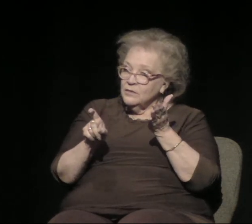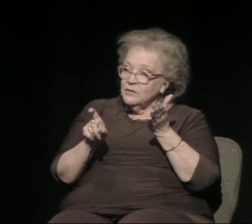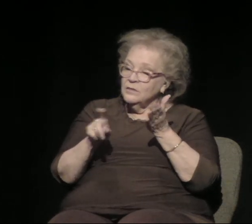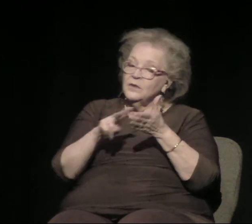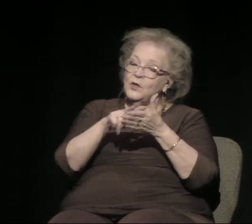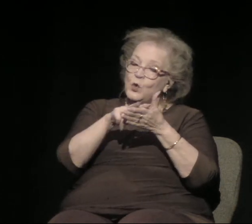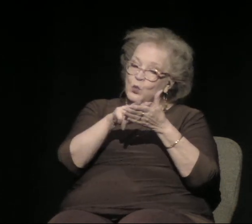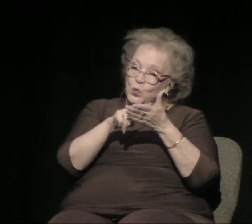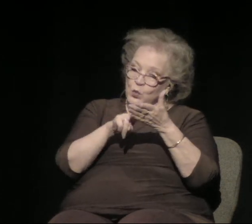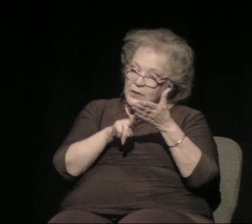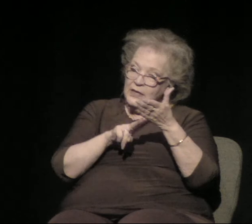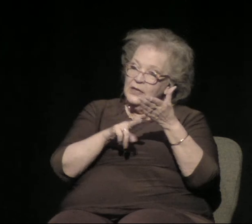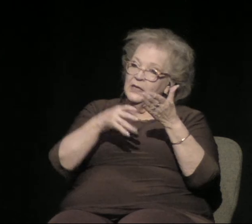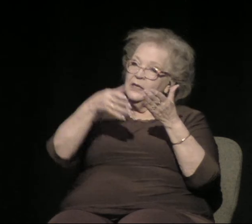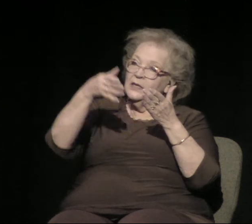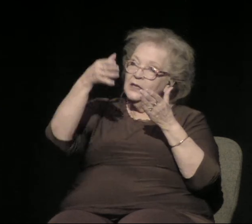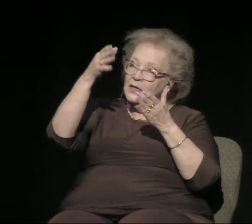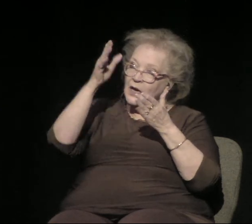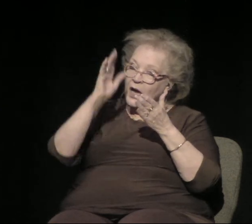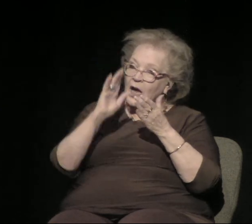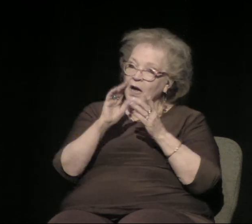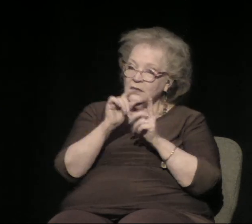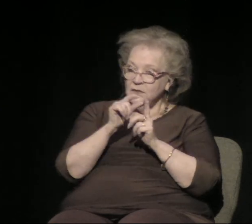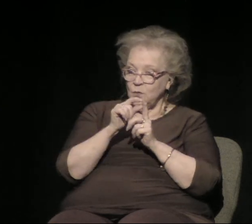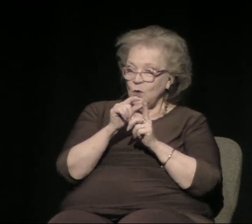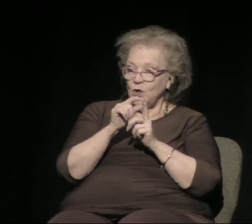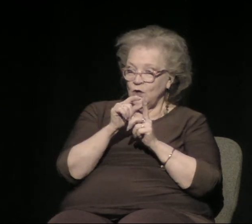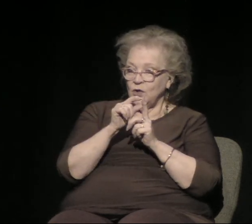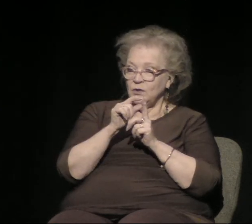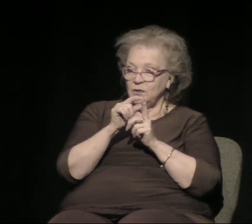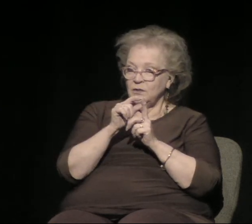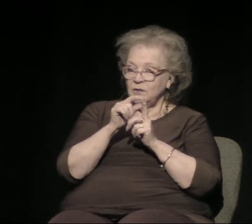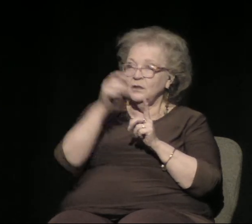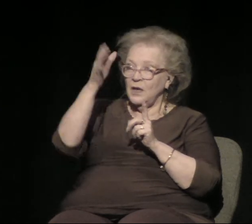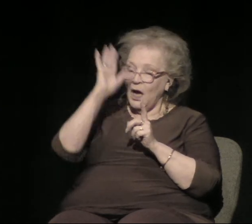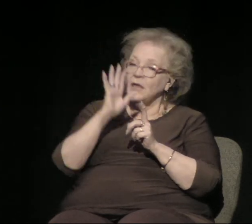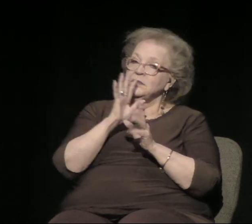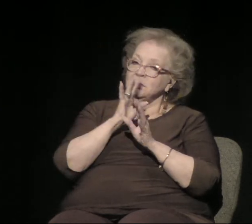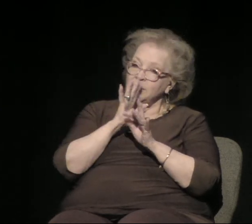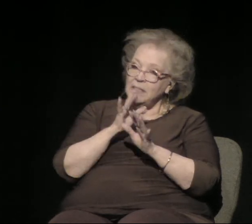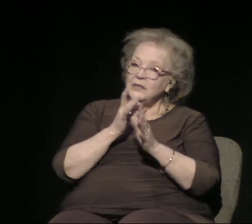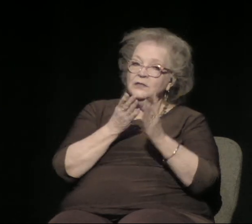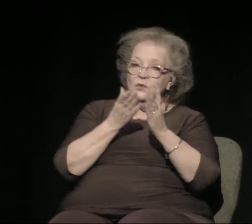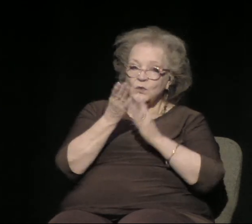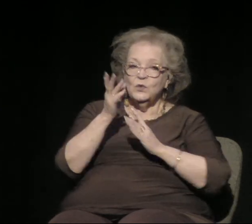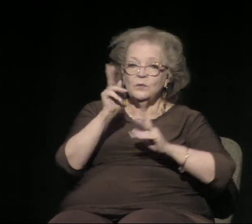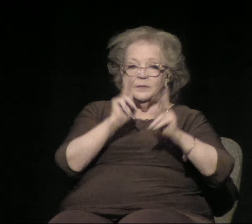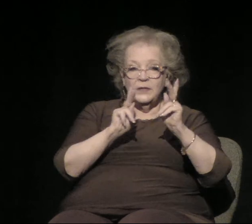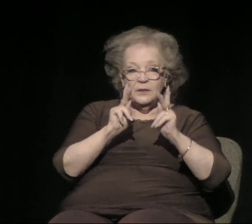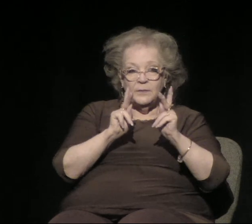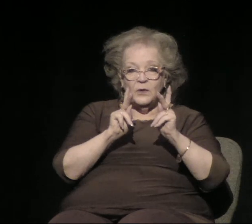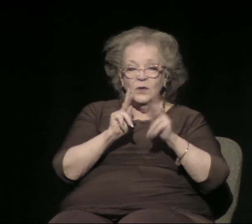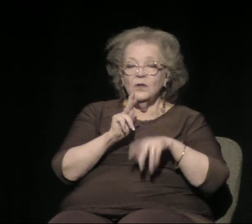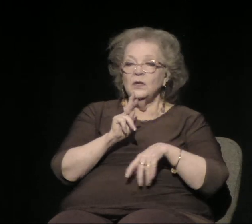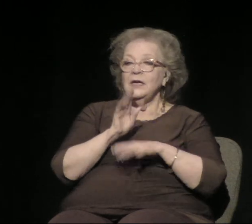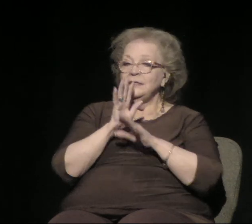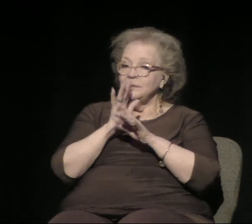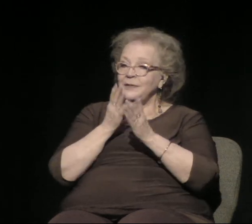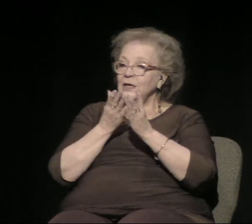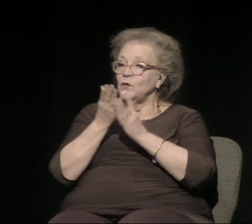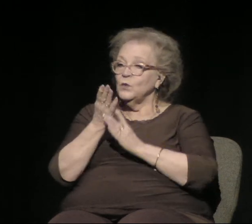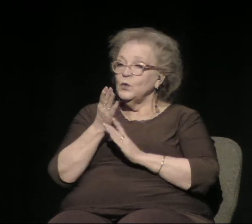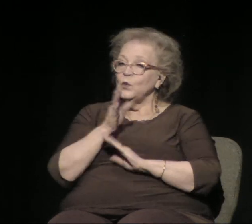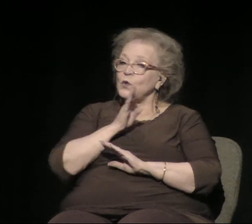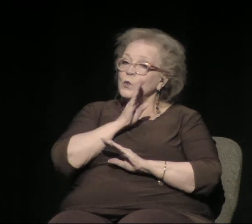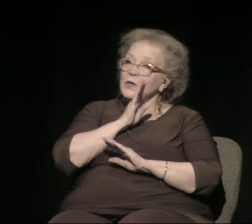Then read his word. I think that God speaks in a number of different ways. I think he speaks through his people. I think he speaks through the whispers